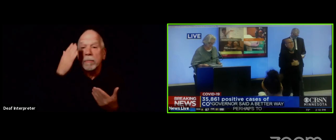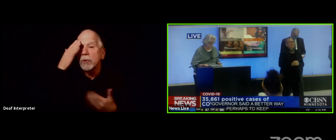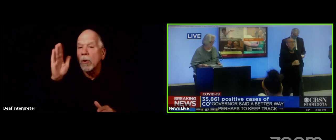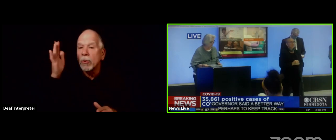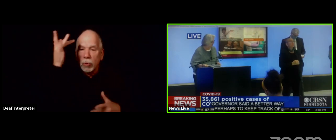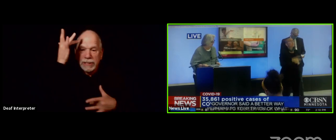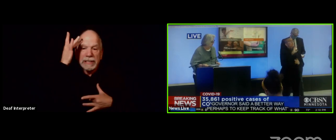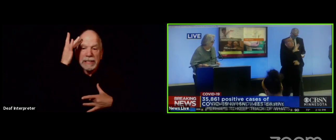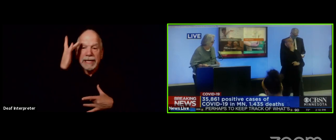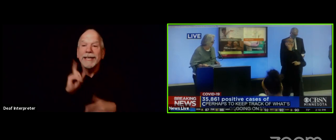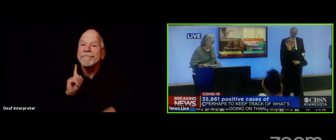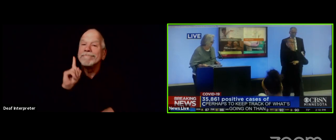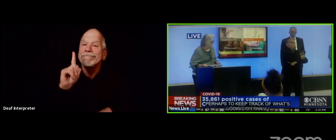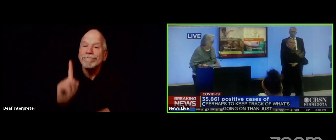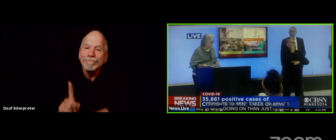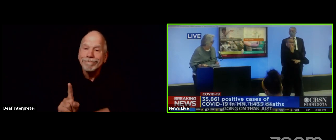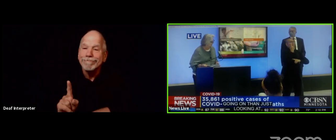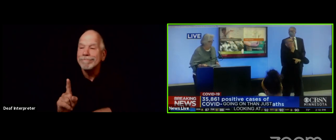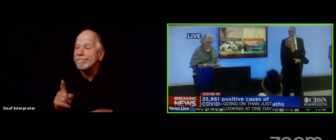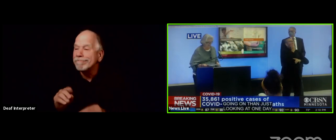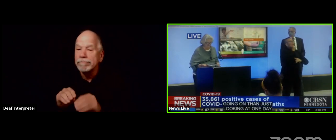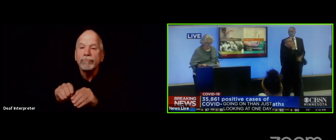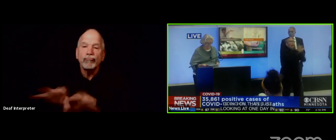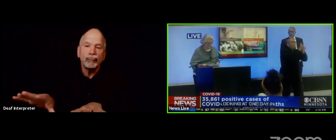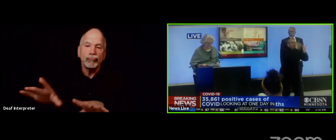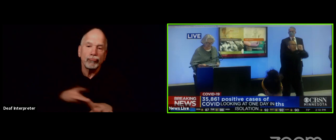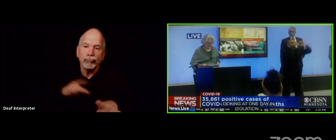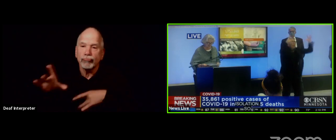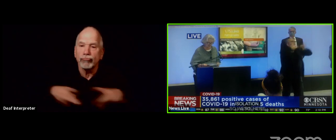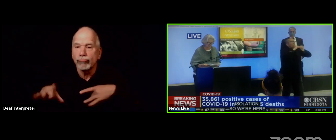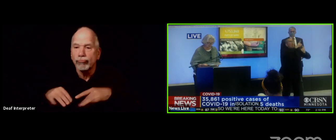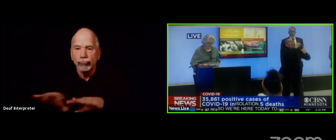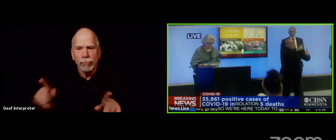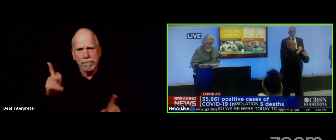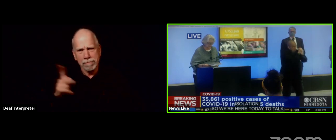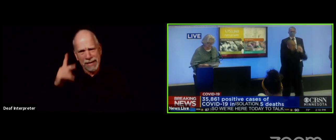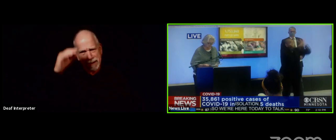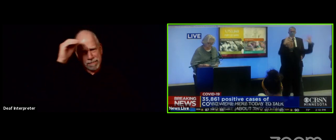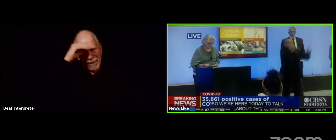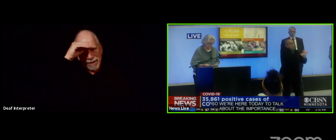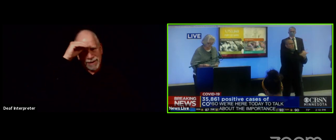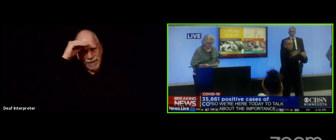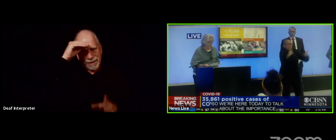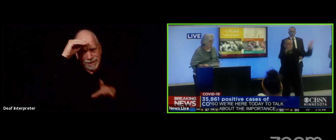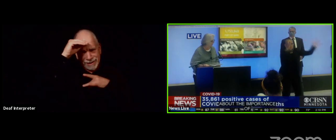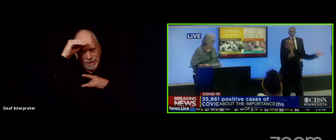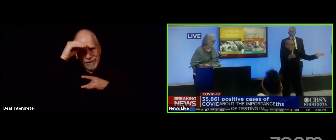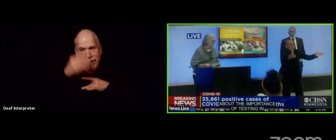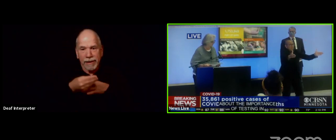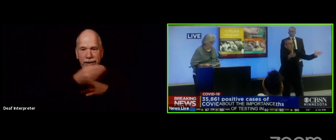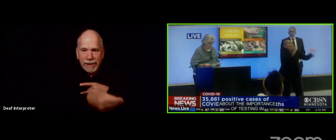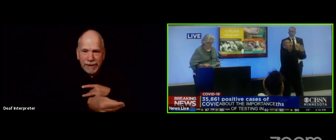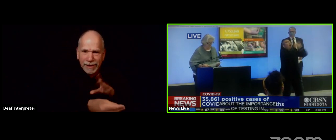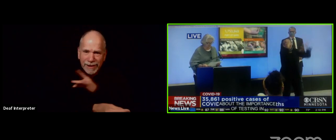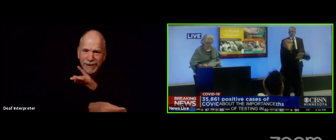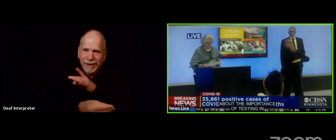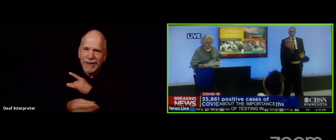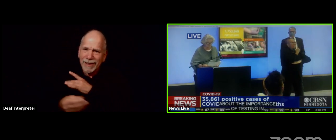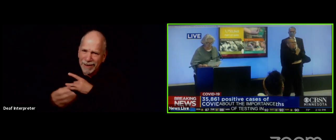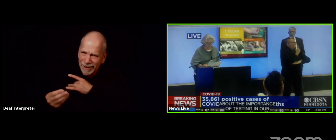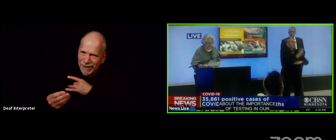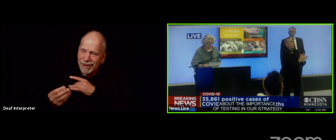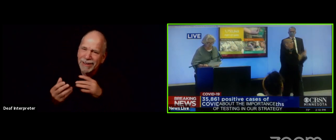isolation. So we're here today to talk about the importance of testing in our strategy going forward. And I want to thank the university and